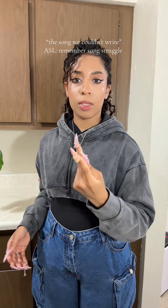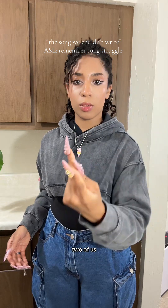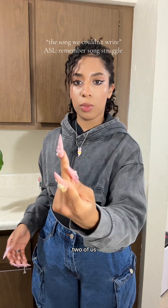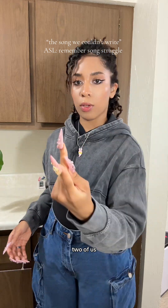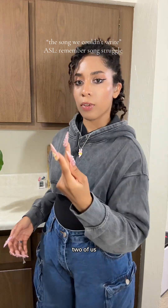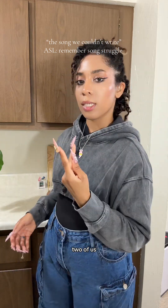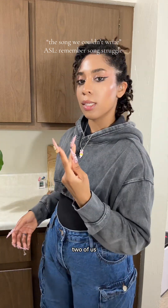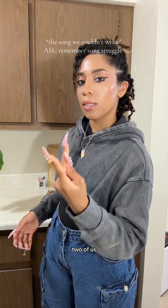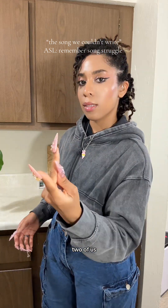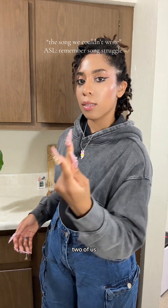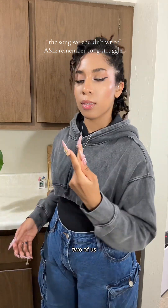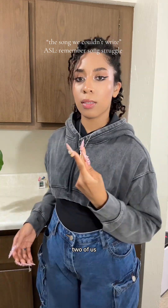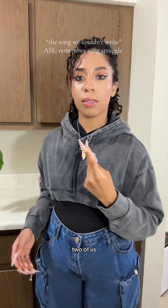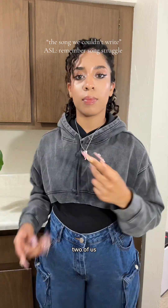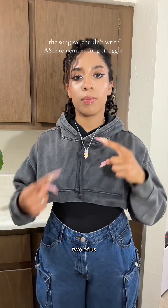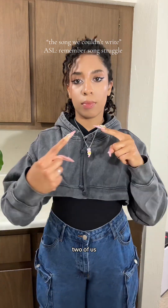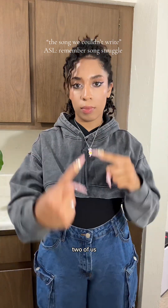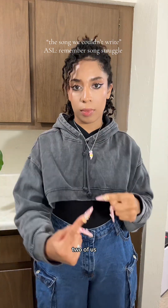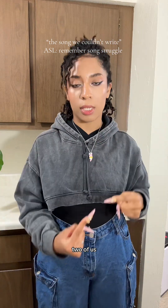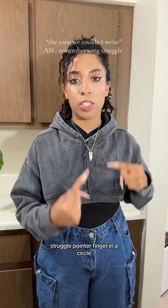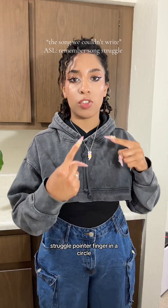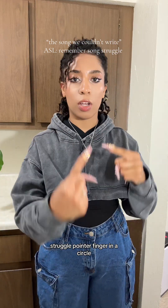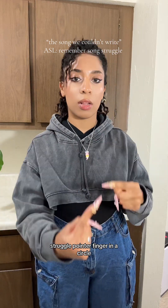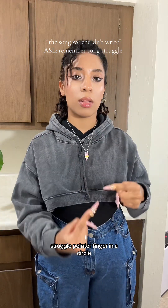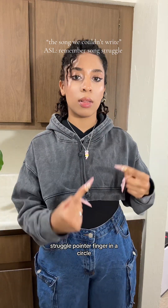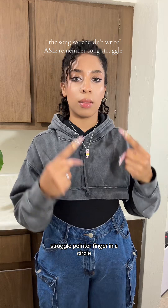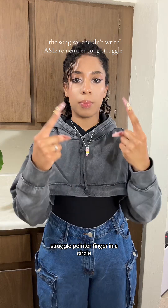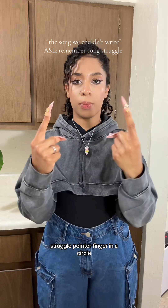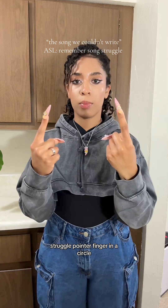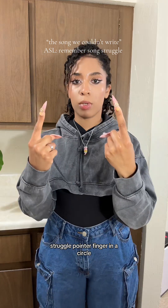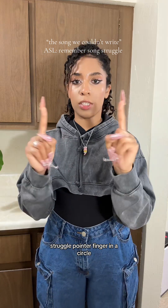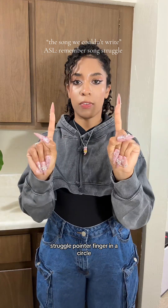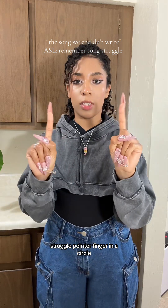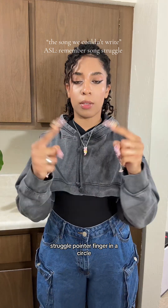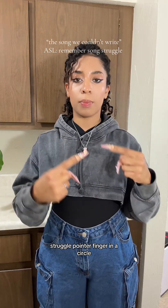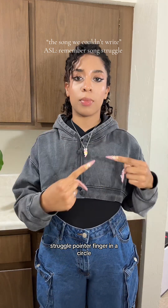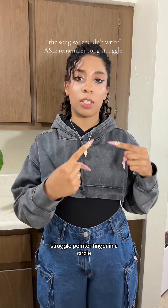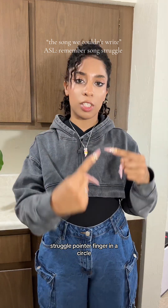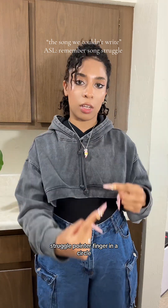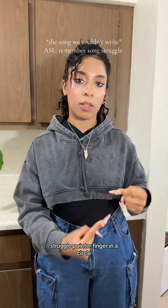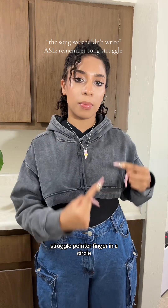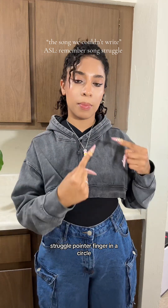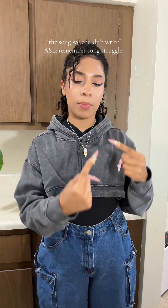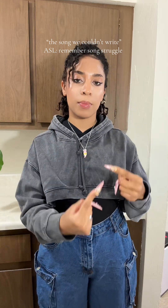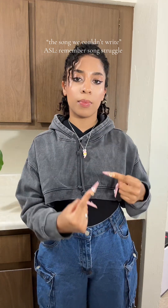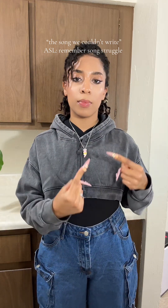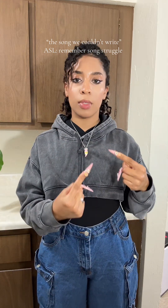2 of us. And that's struggle. Point your finger in the circle.